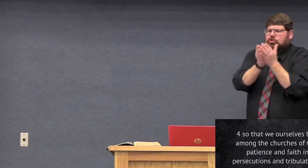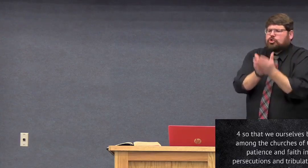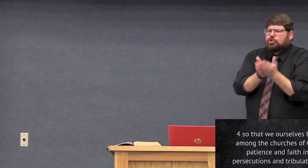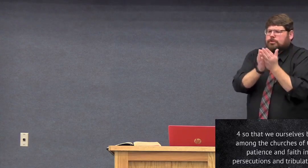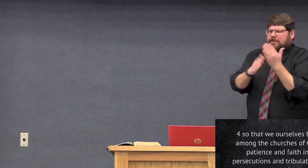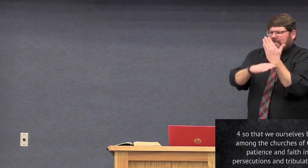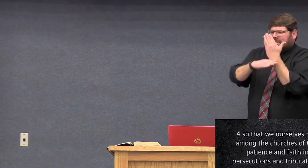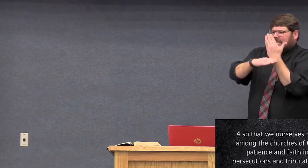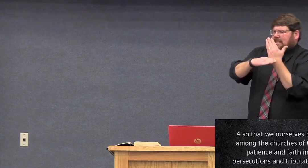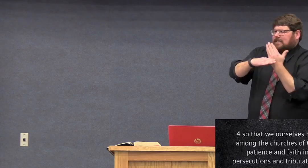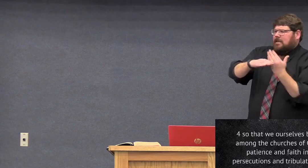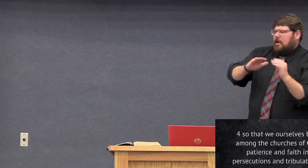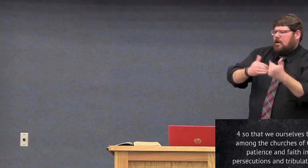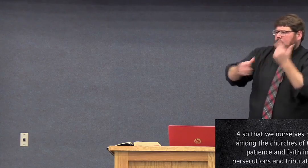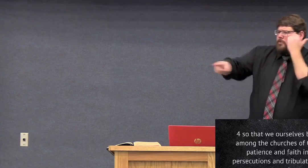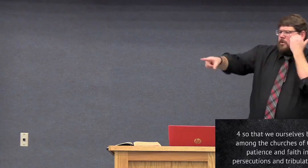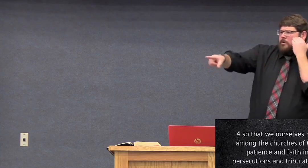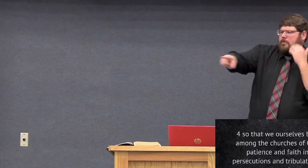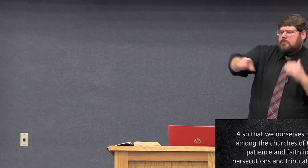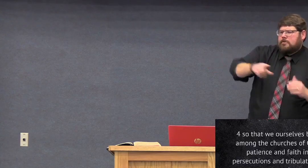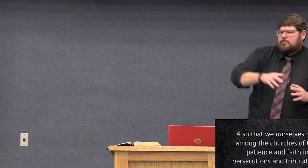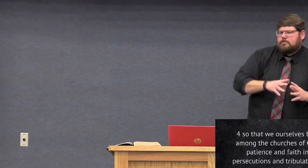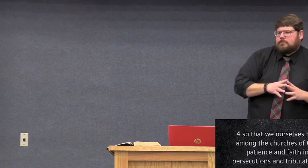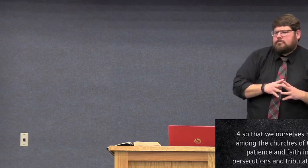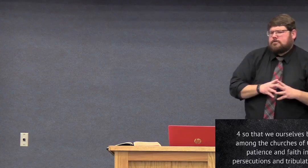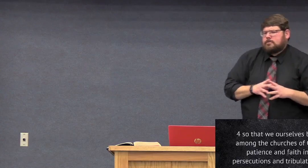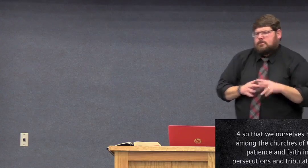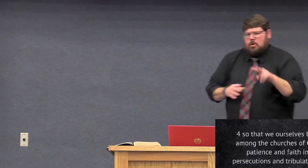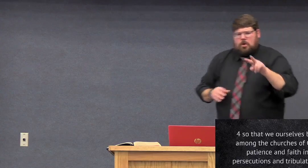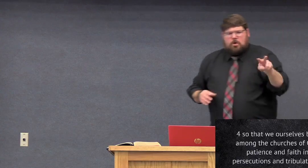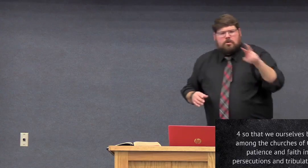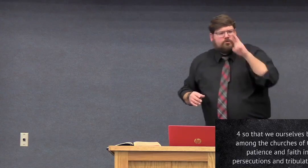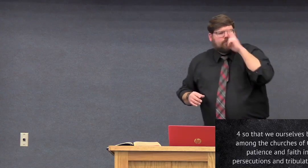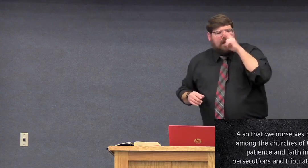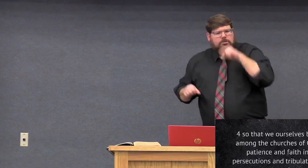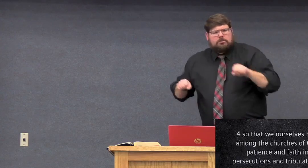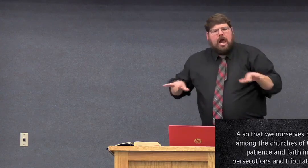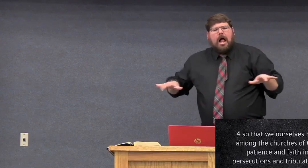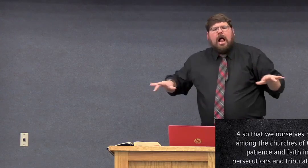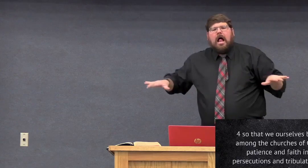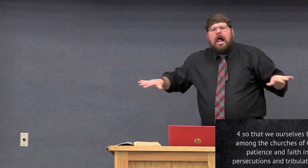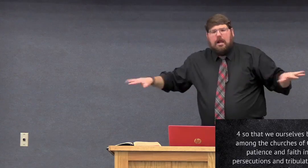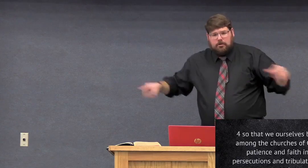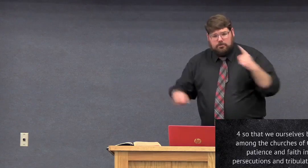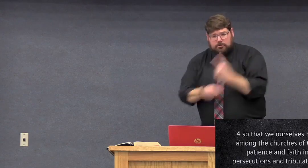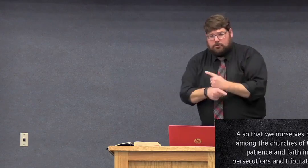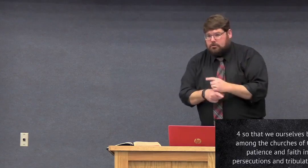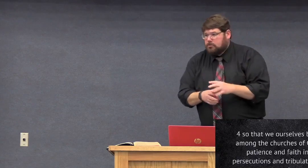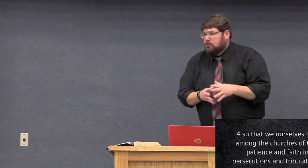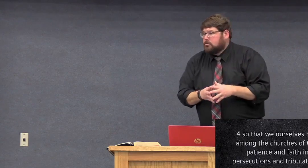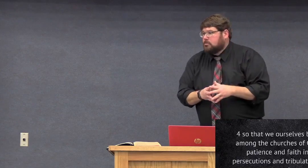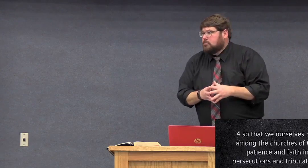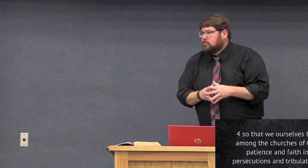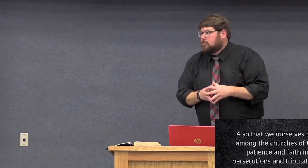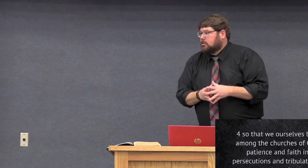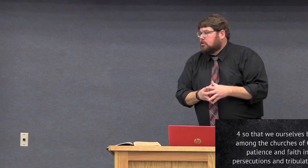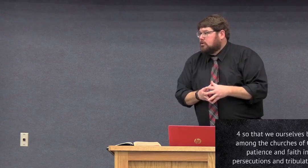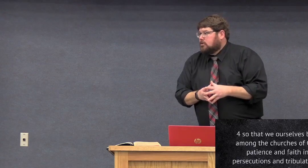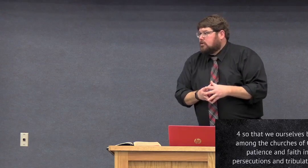You know, how do you know if a ship is sinking? How would you know? You have to watch the rats, right? They run away. If a ship is sinking, you